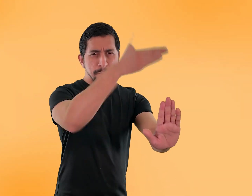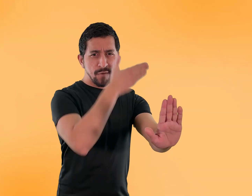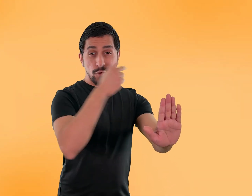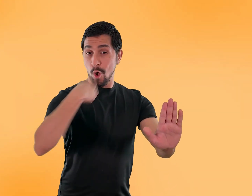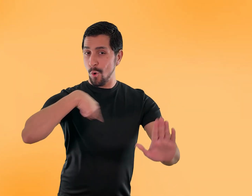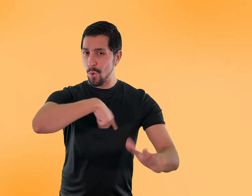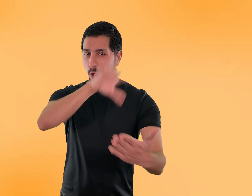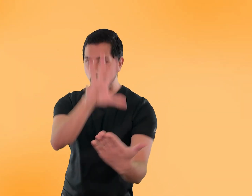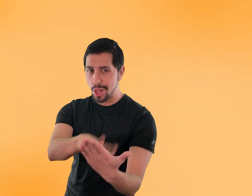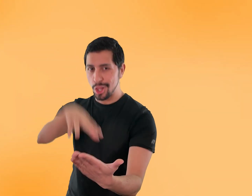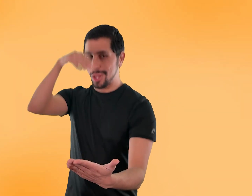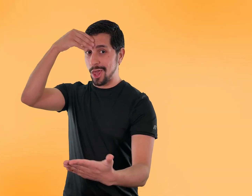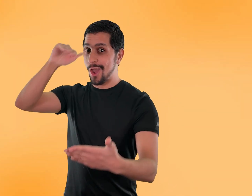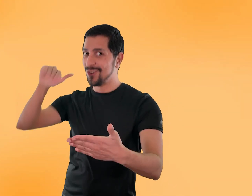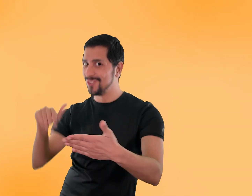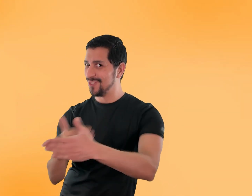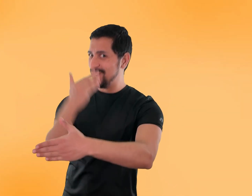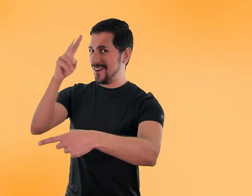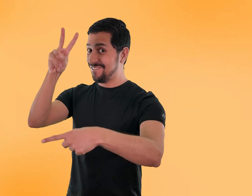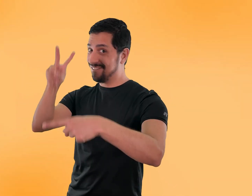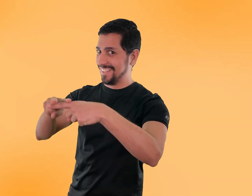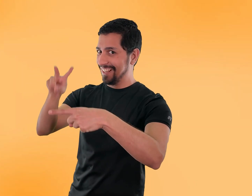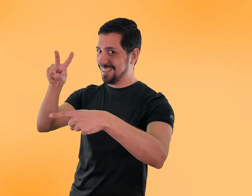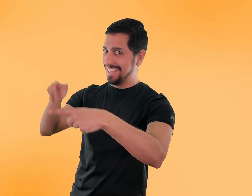Before we dive in to new vocabulary,